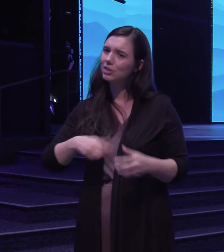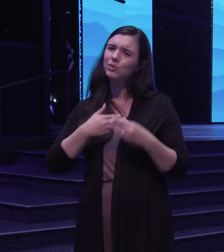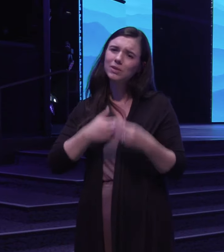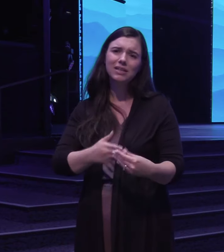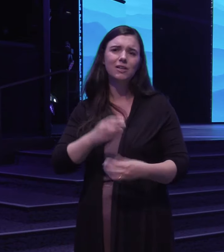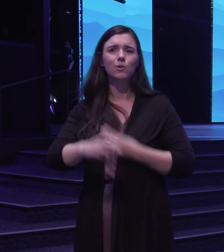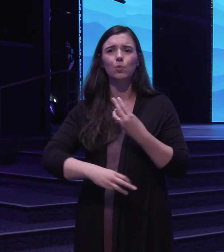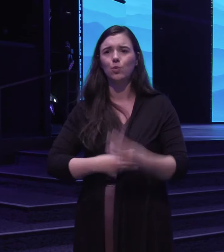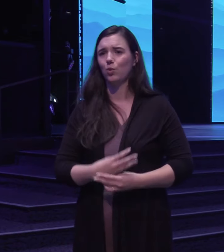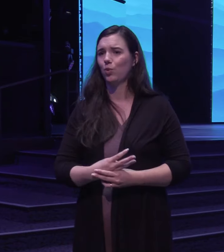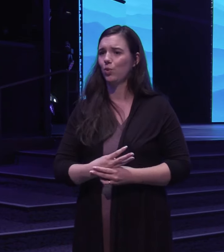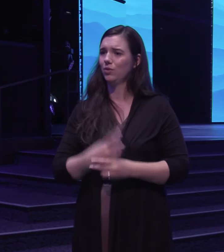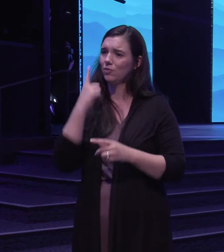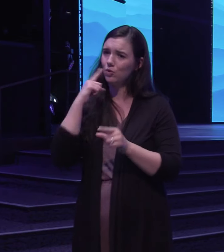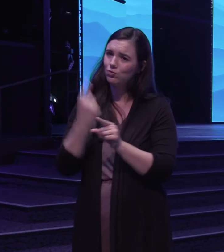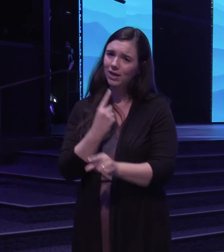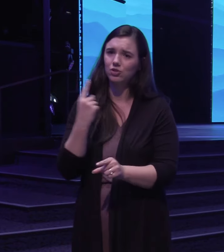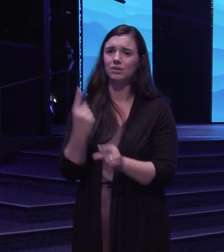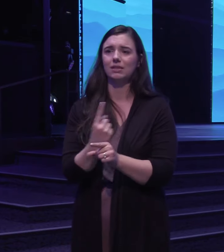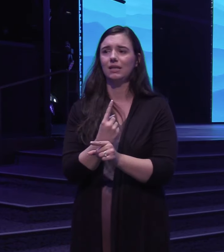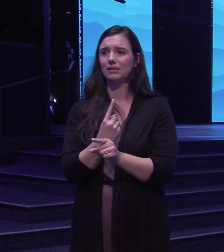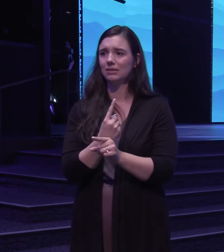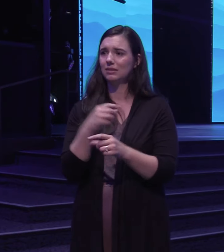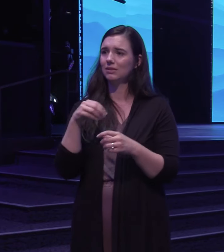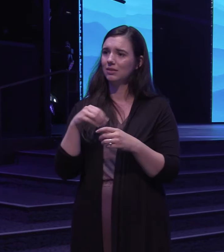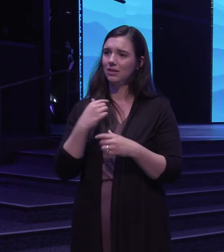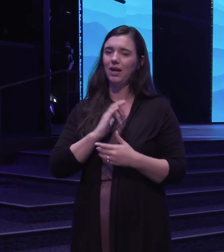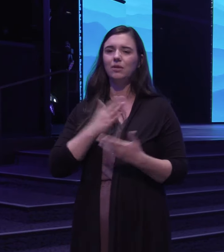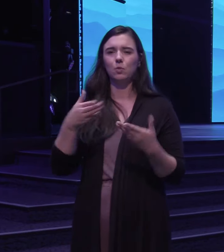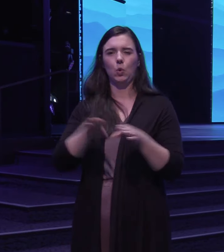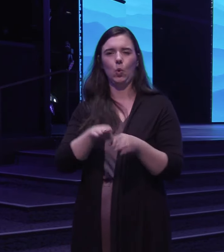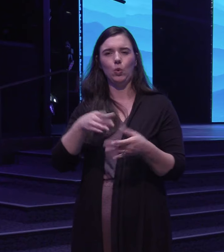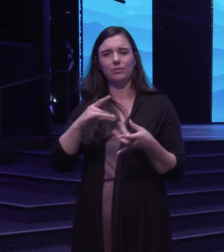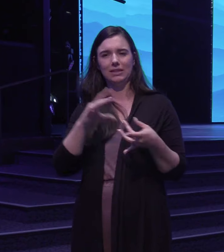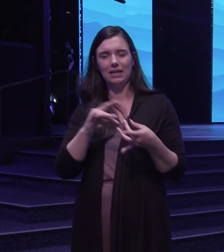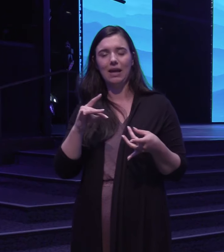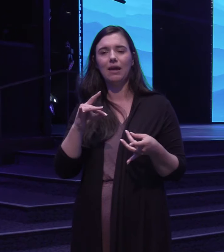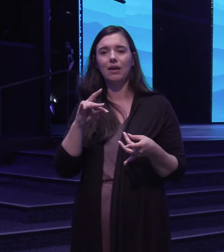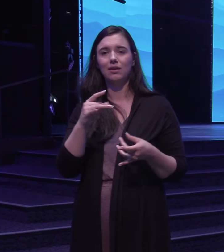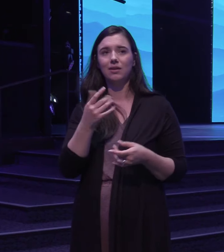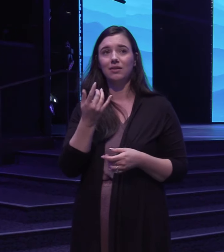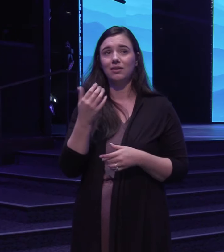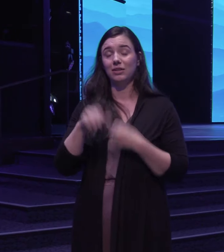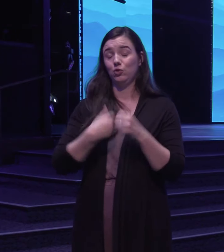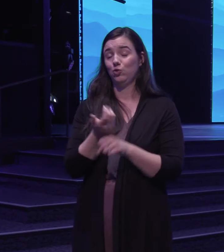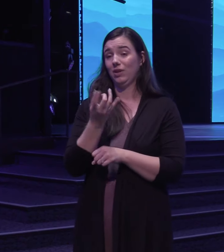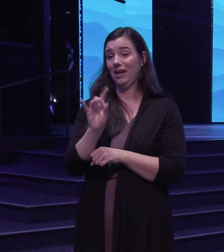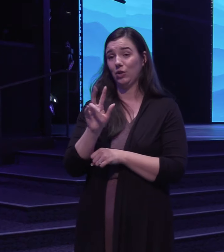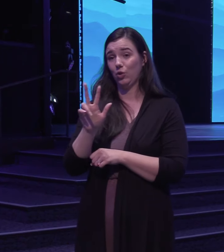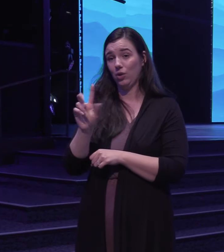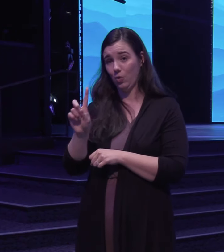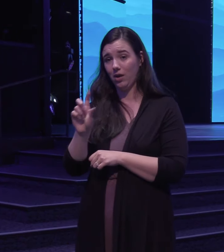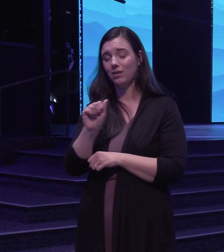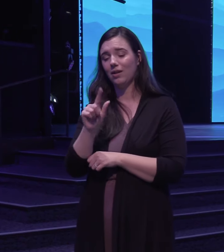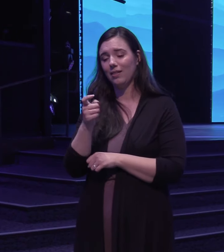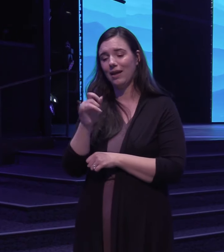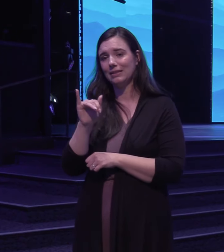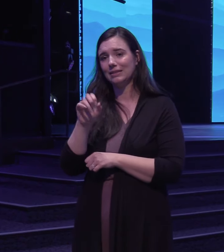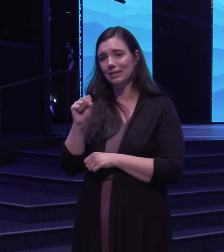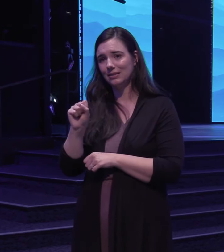the world in righteousness. And then I'll just close by saying in 1831, Alexis de